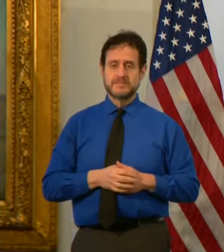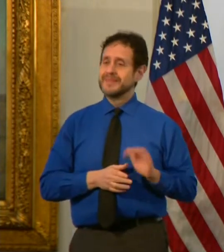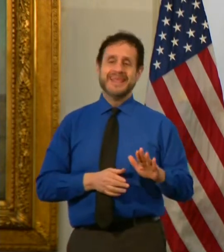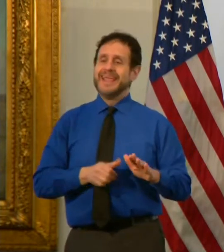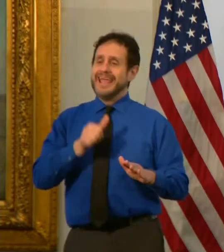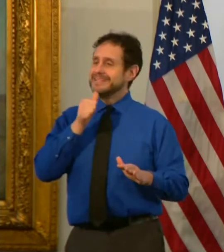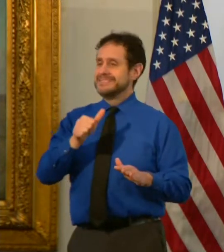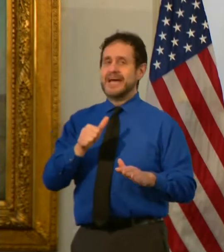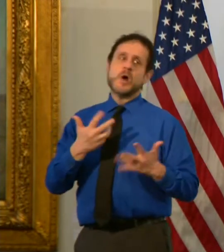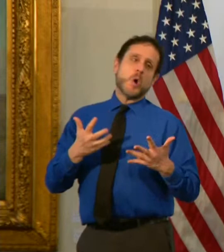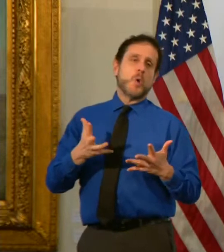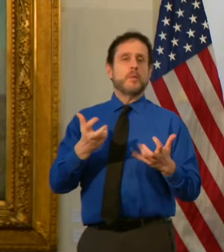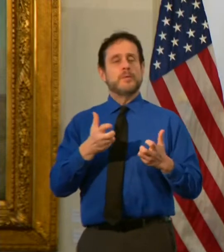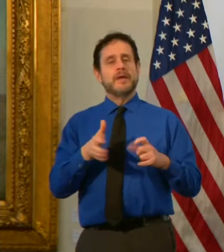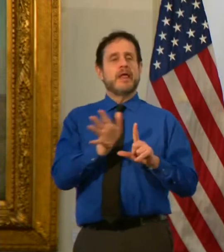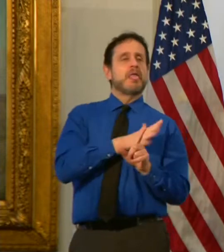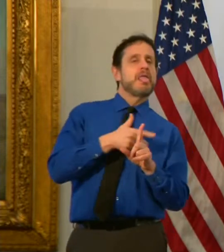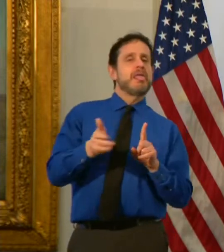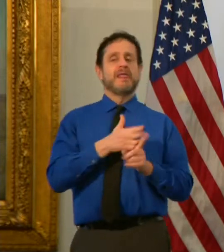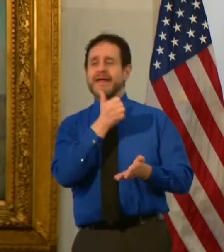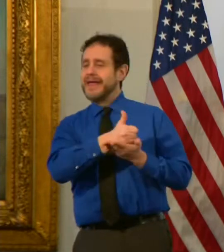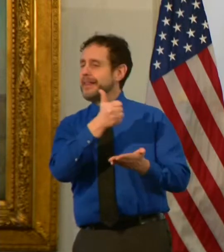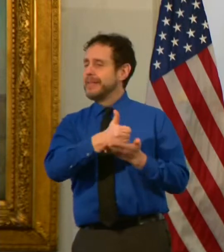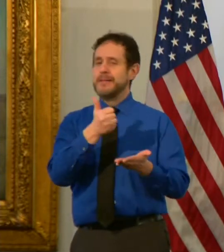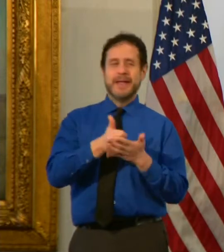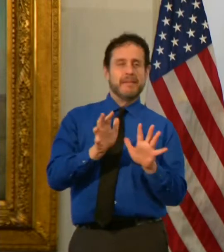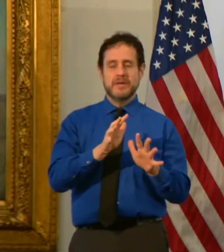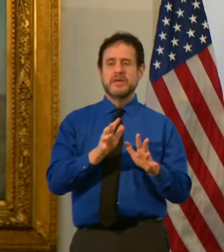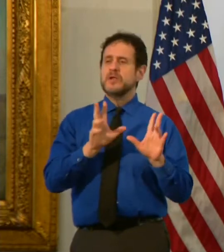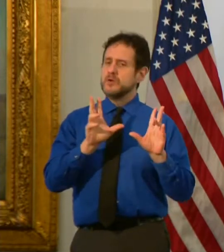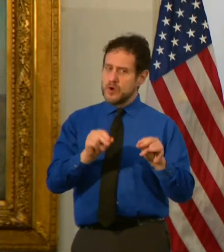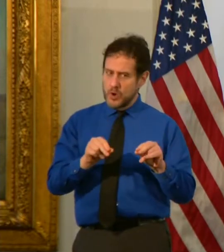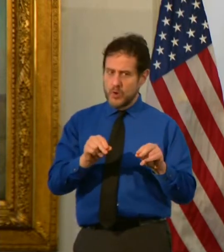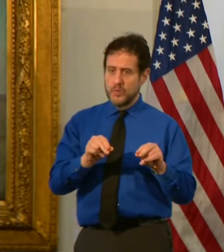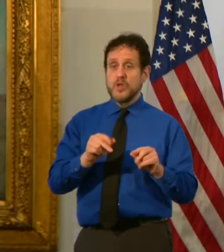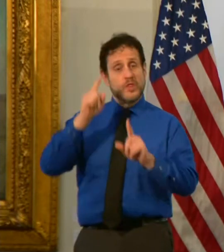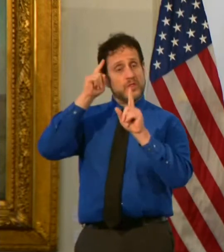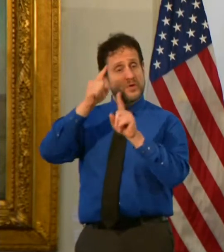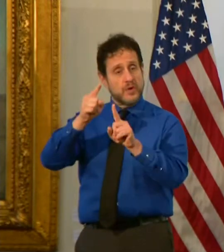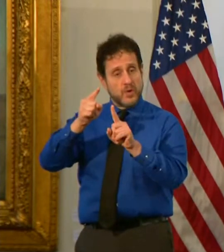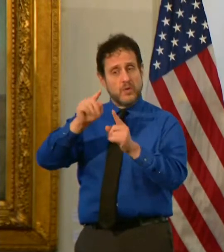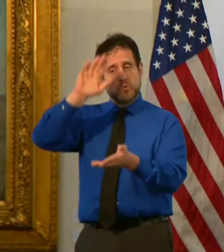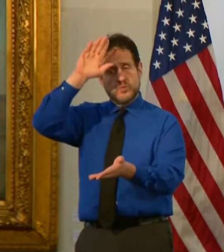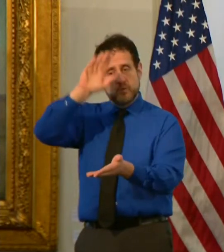isn't philanthropic. This is basic violence prevention.